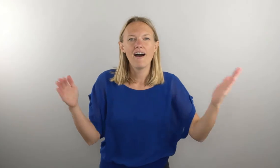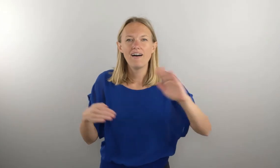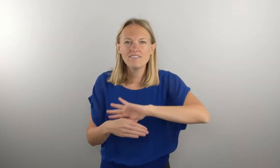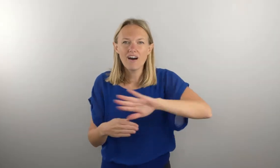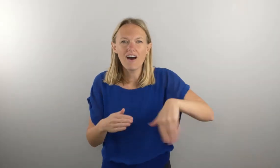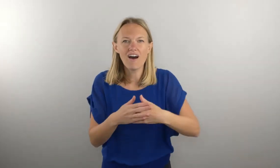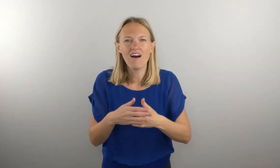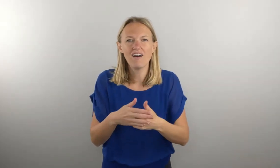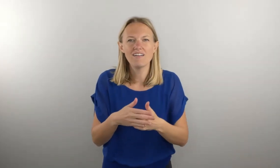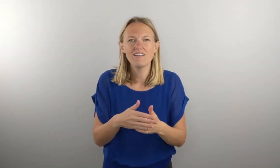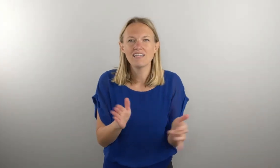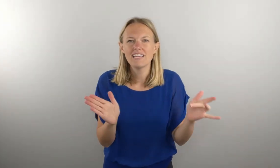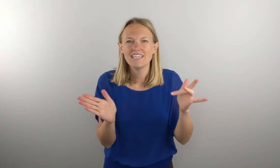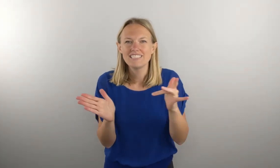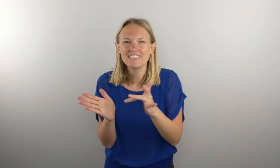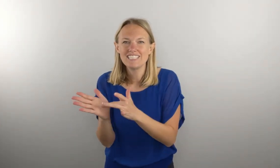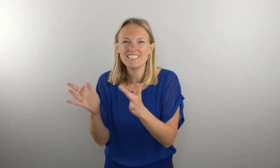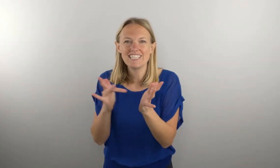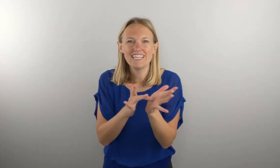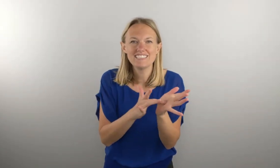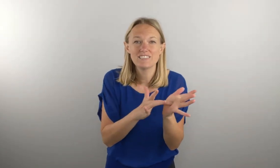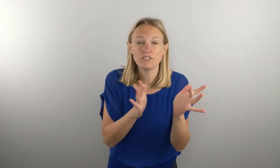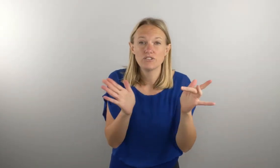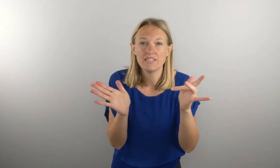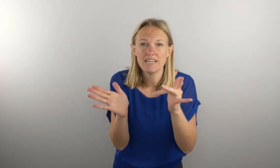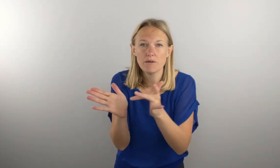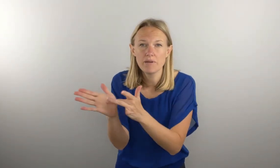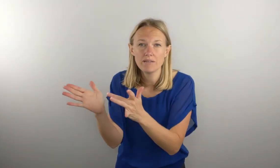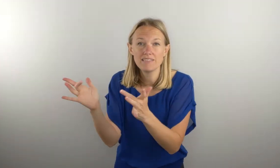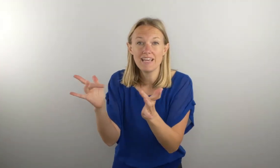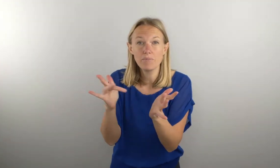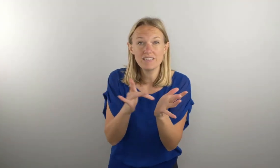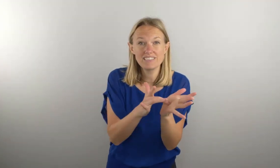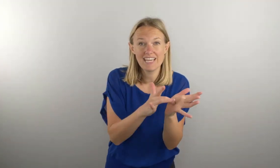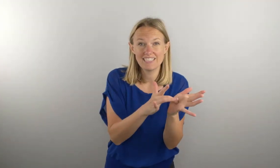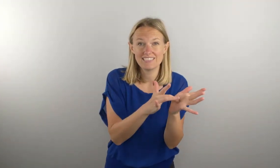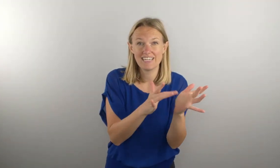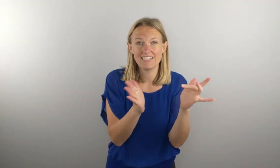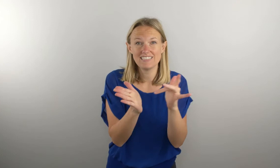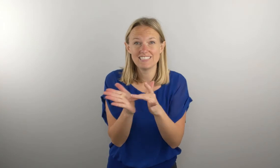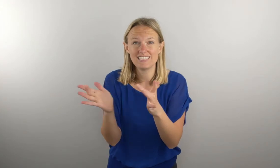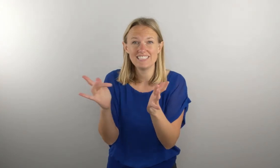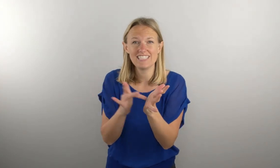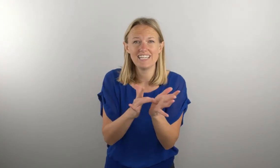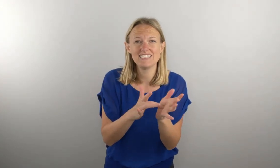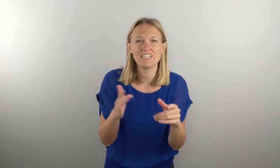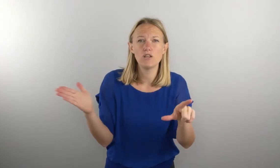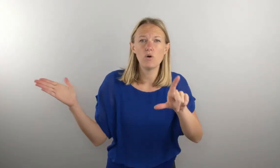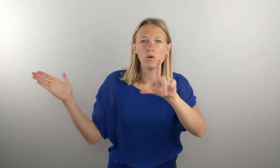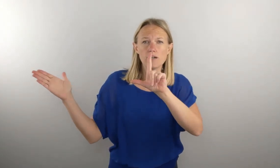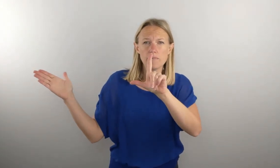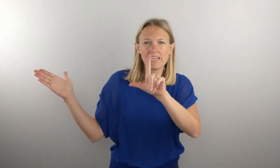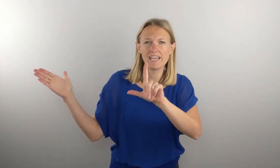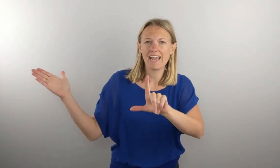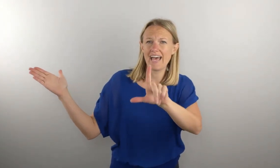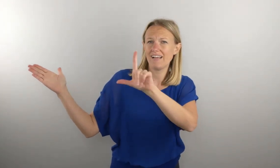of all. Jesus, so you're doing the nail-pierced hands there. Jesus, Lord, making an L